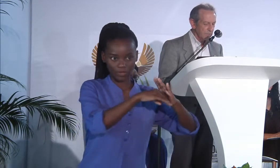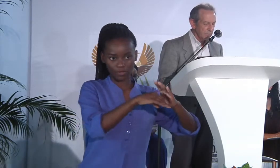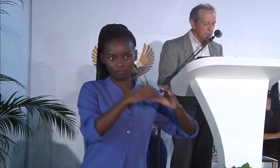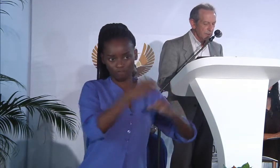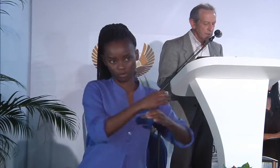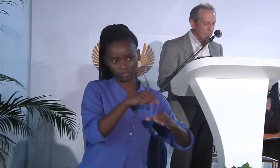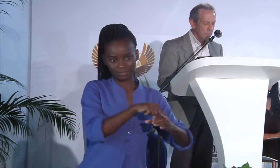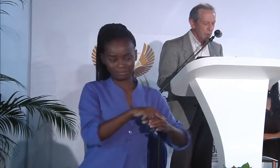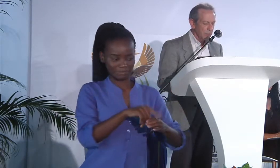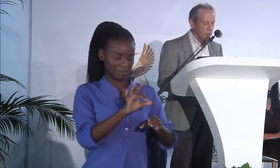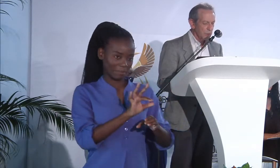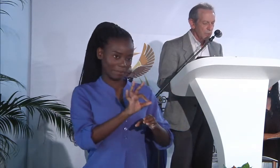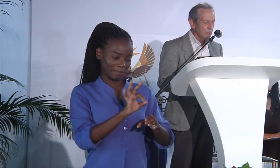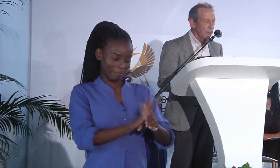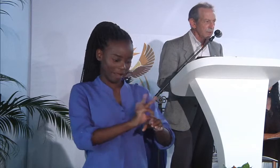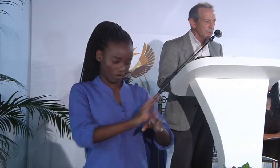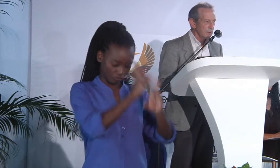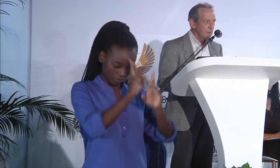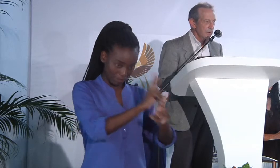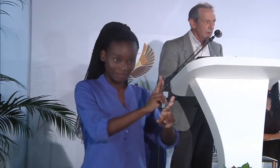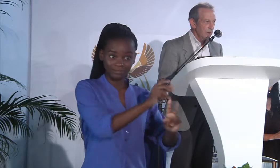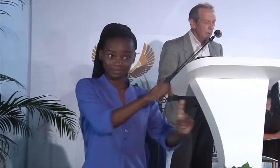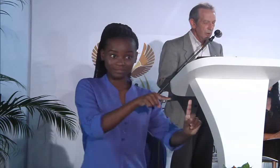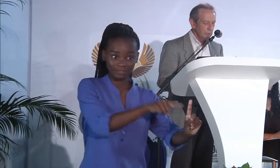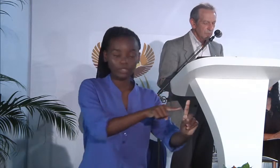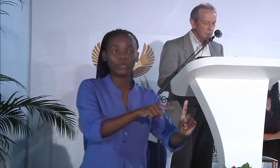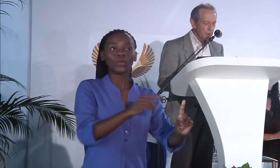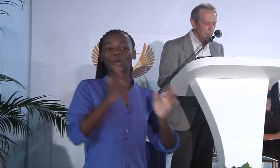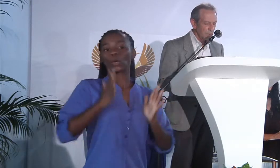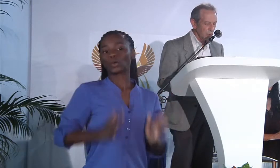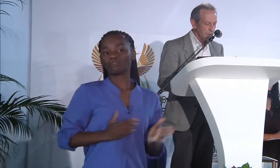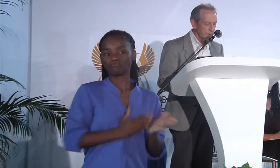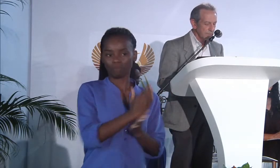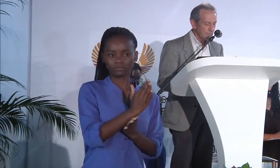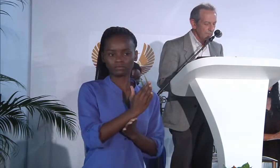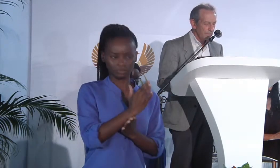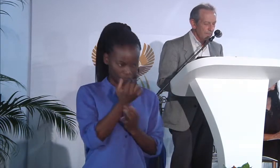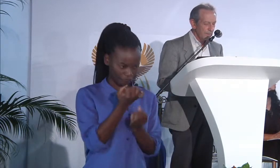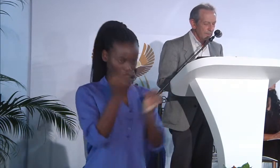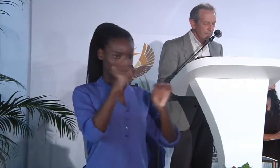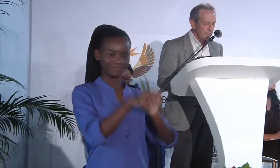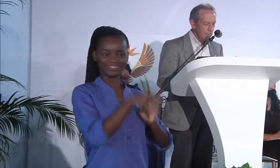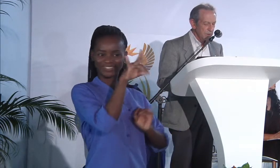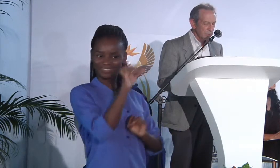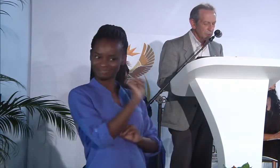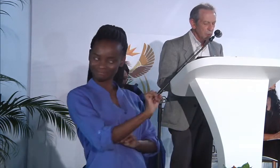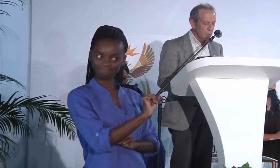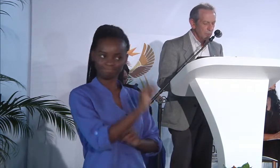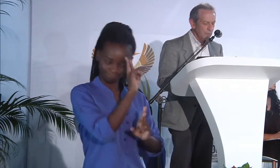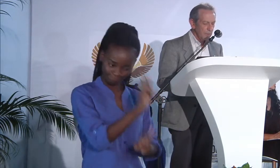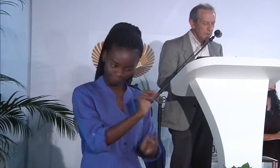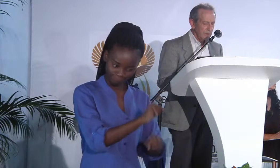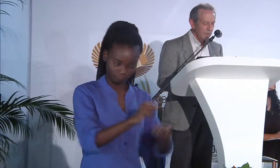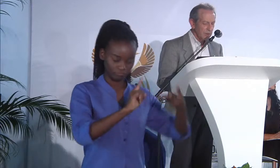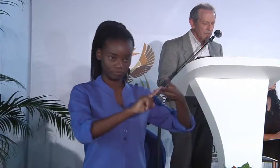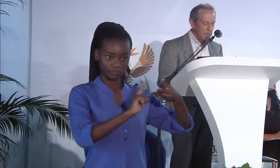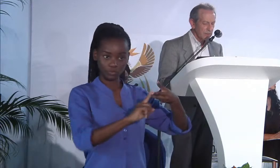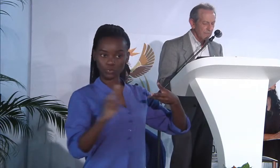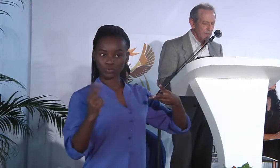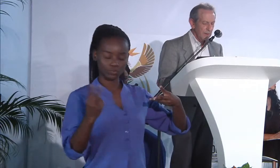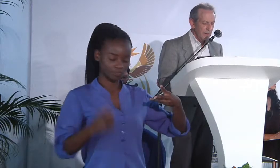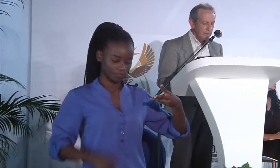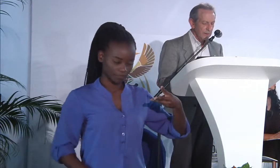respects, protects, and promotes the human right to freedom of choice. Principle 2 is an